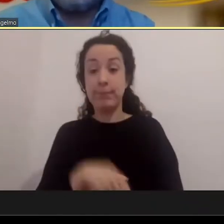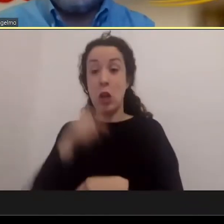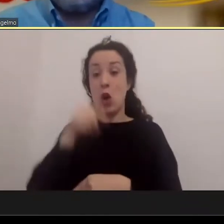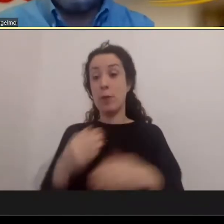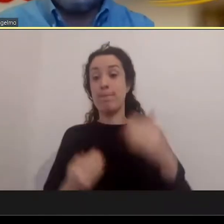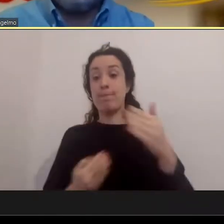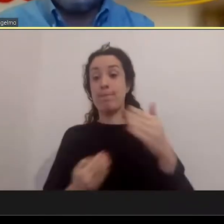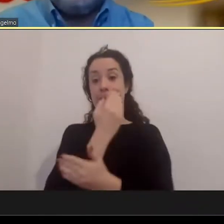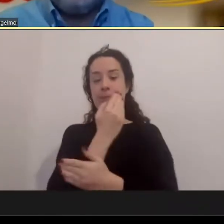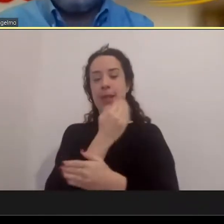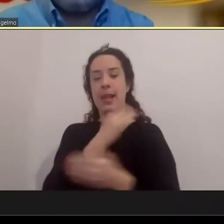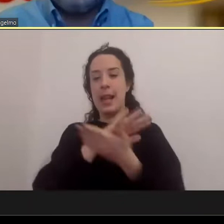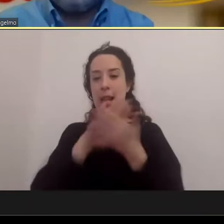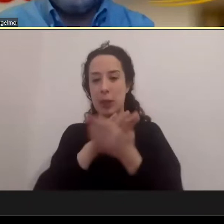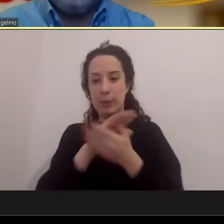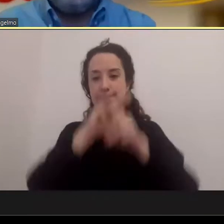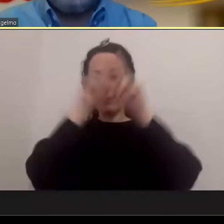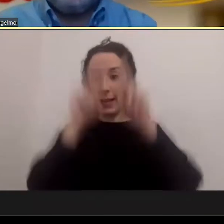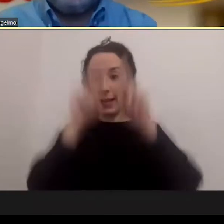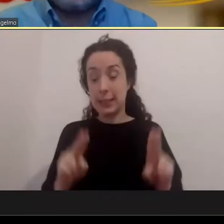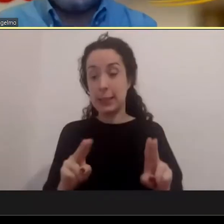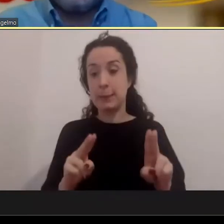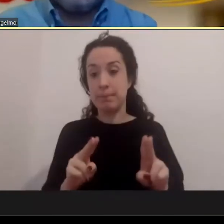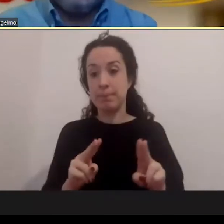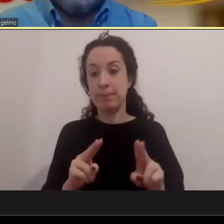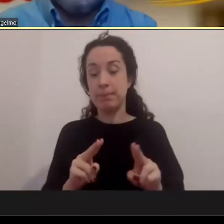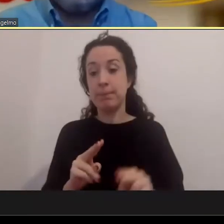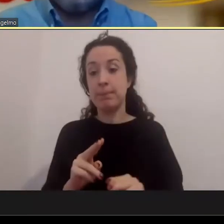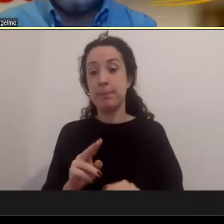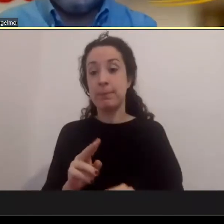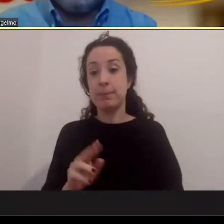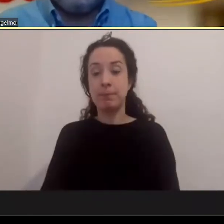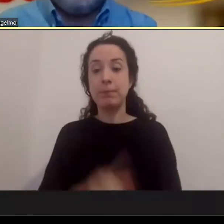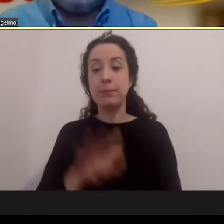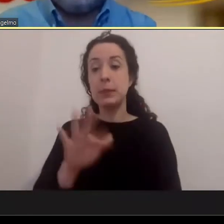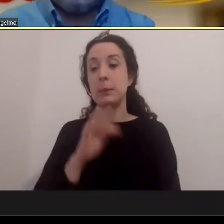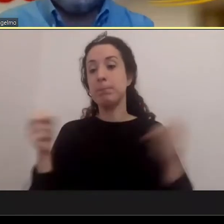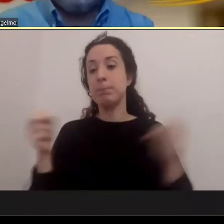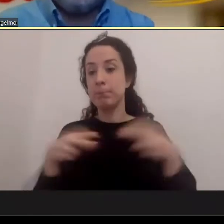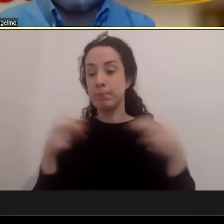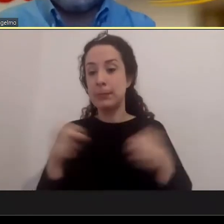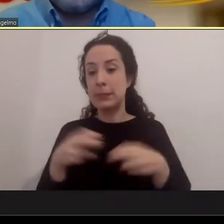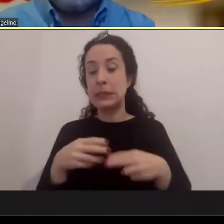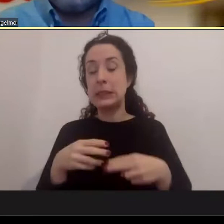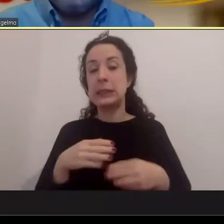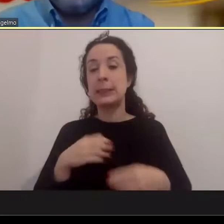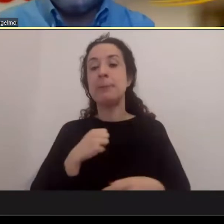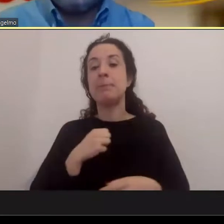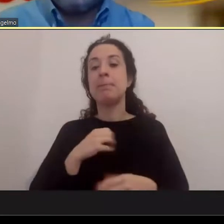Sign Language and also captioning. So please, if you need